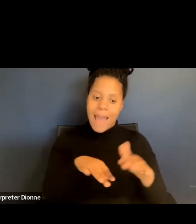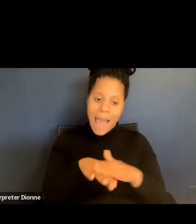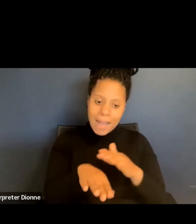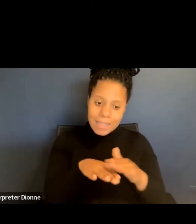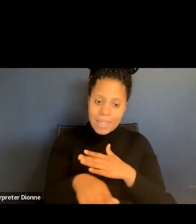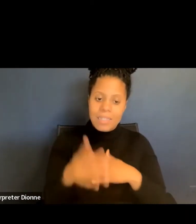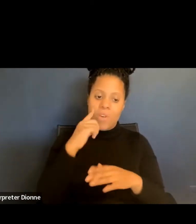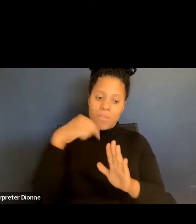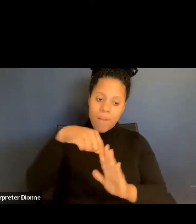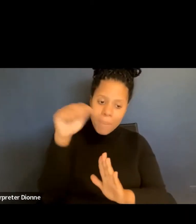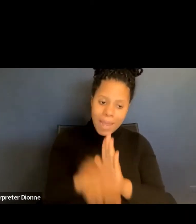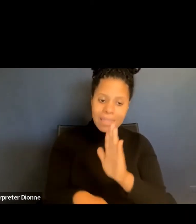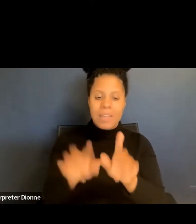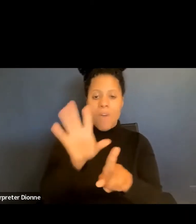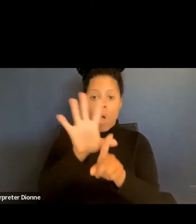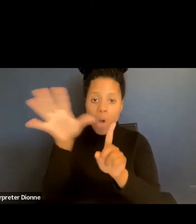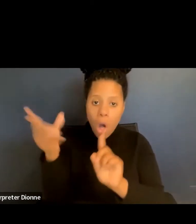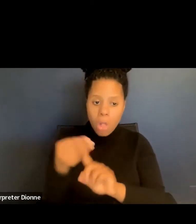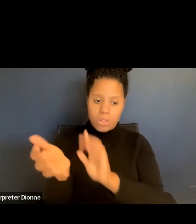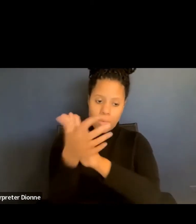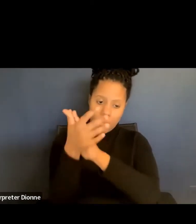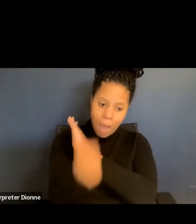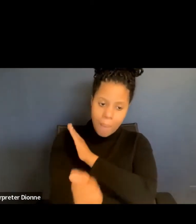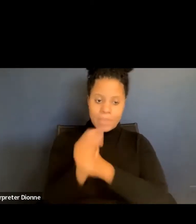quality primary health care services.